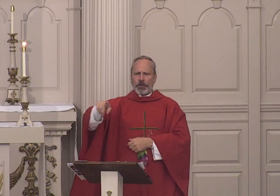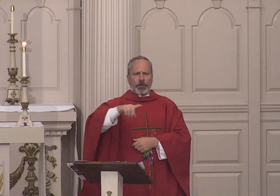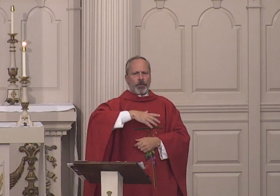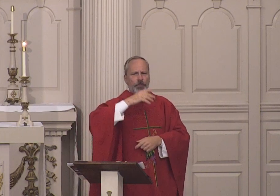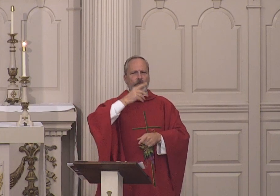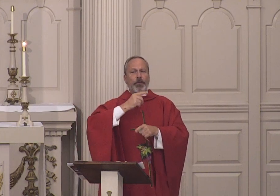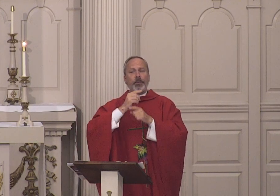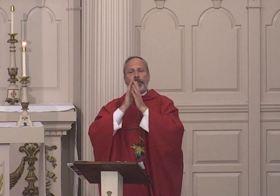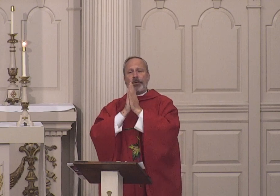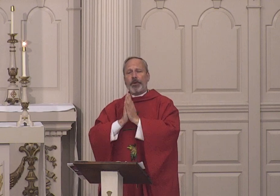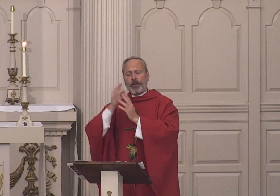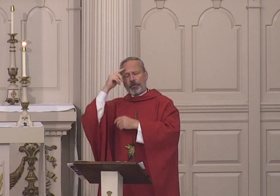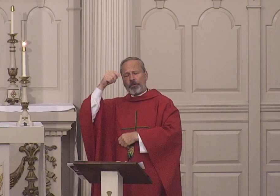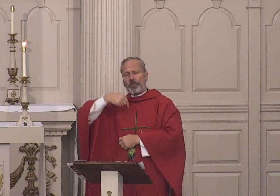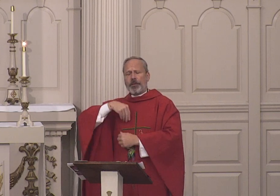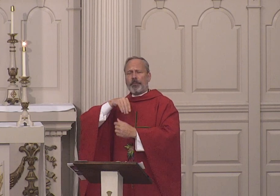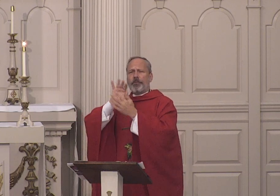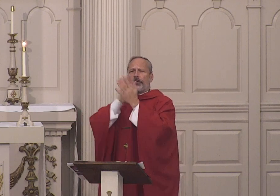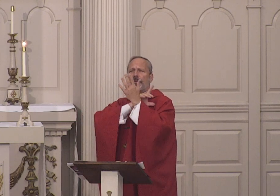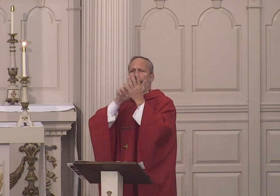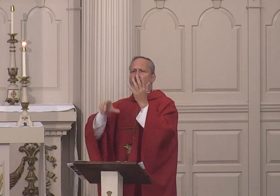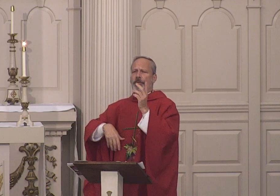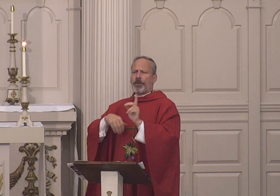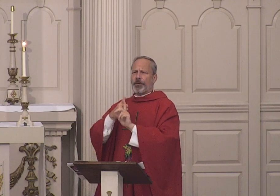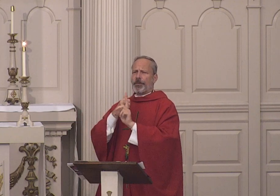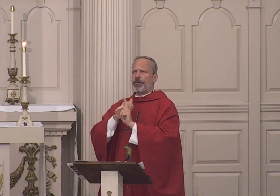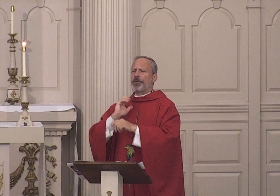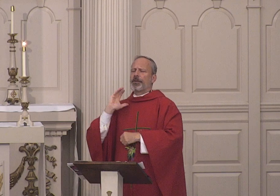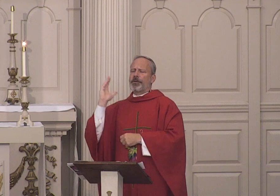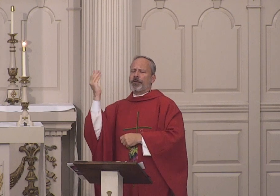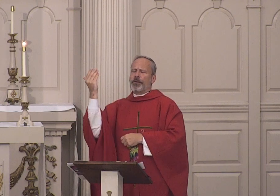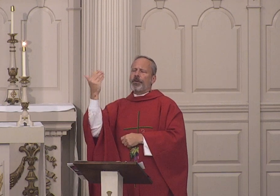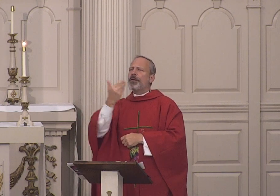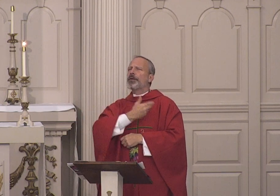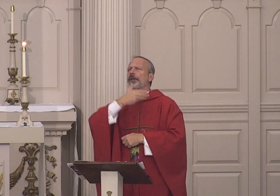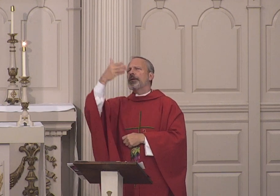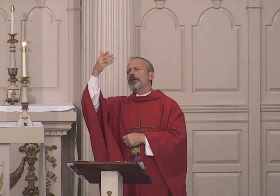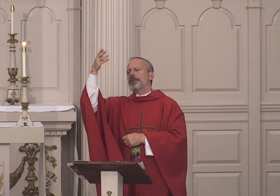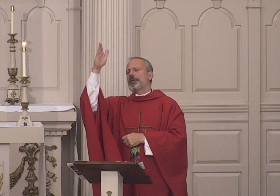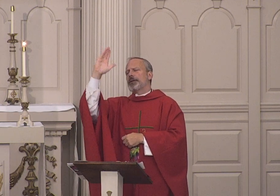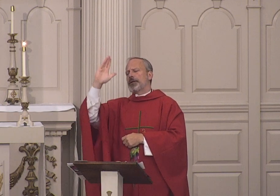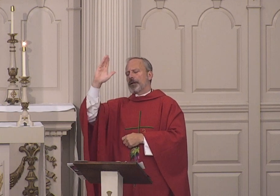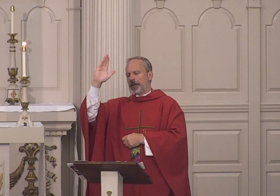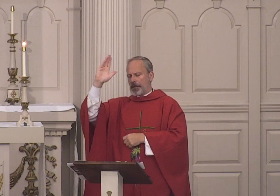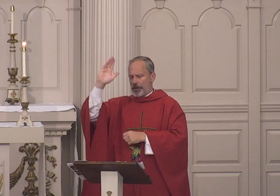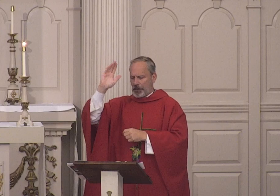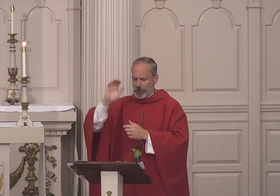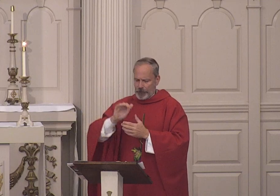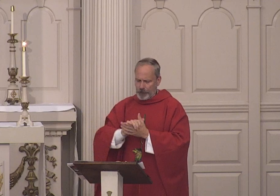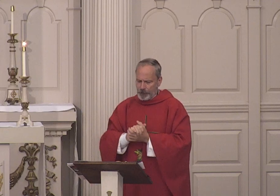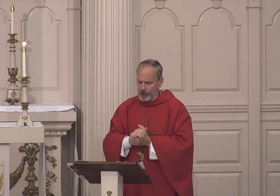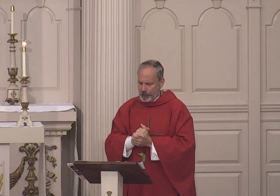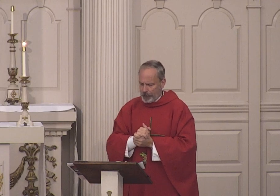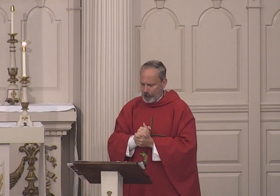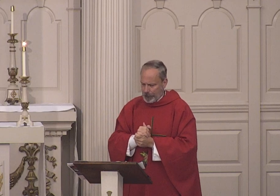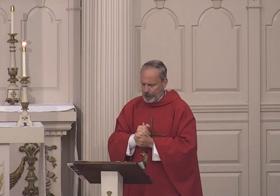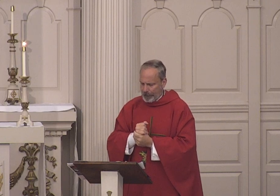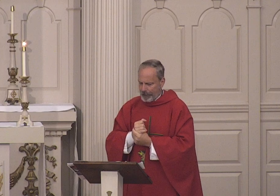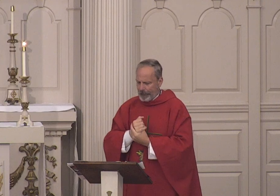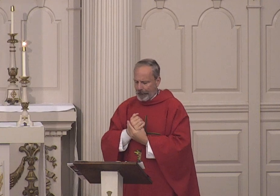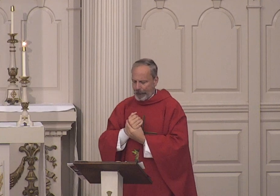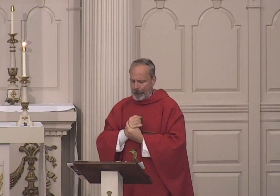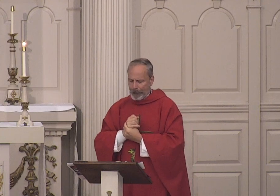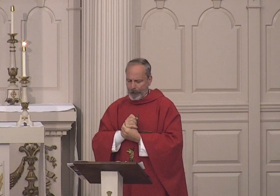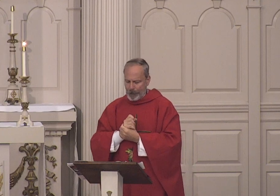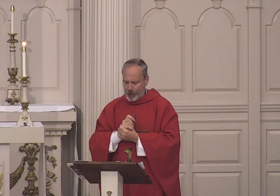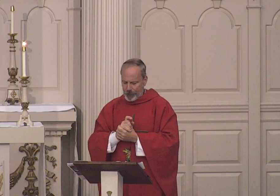through my most grievous fault. Therefore I ask, Blessed Mary, ever-Virgin, all the angels and saints, and you, my